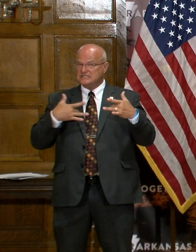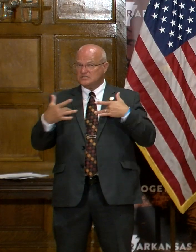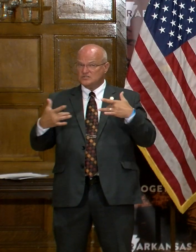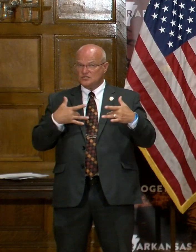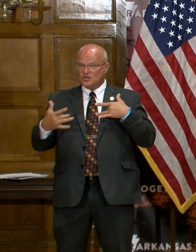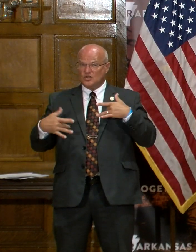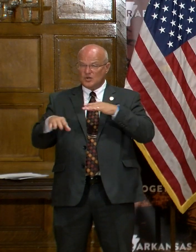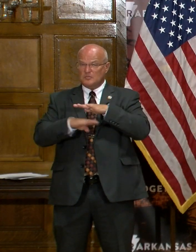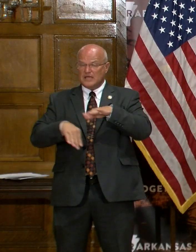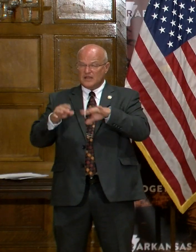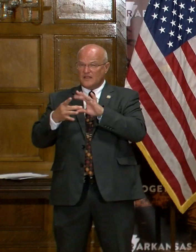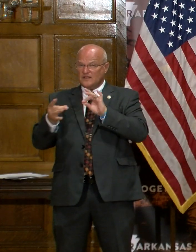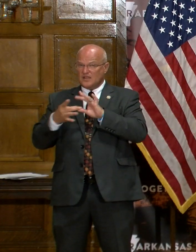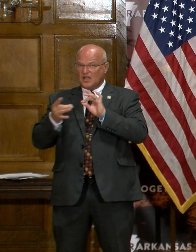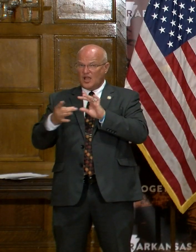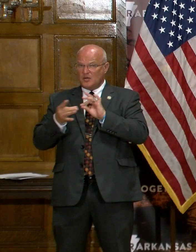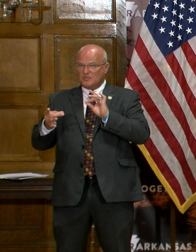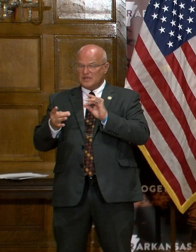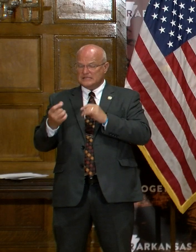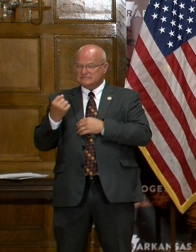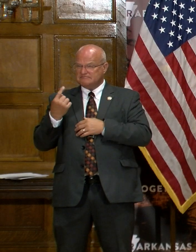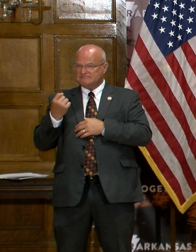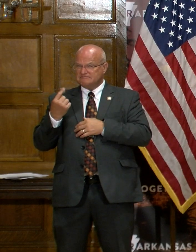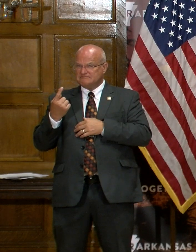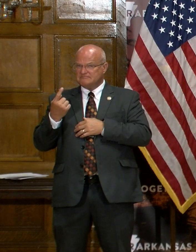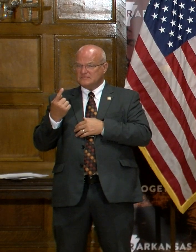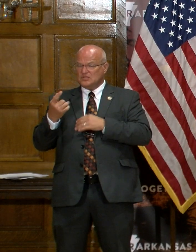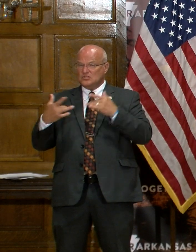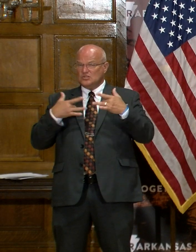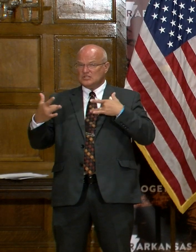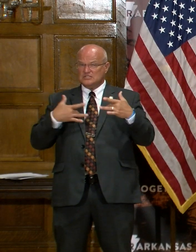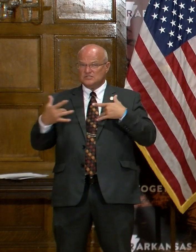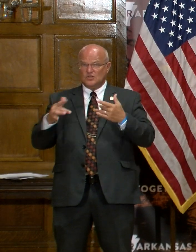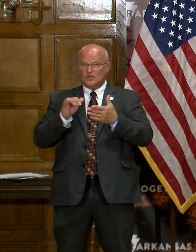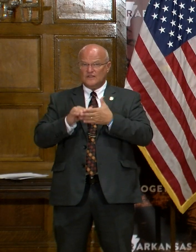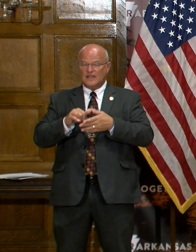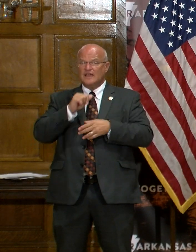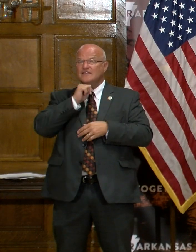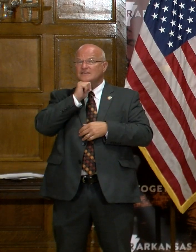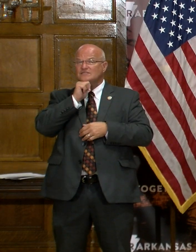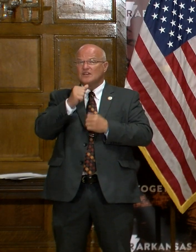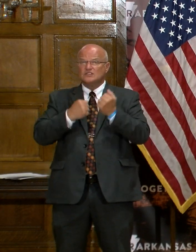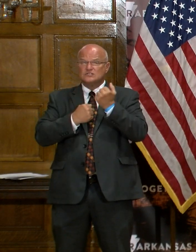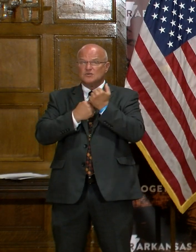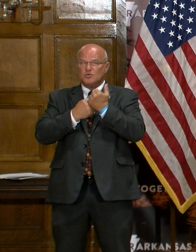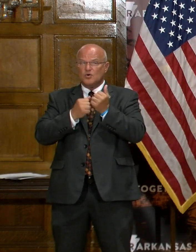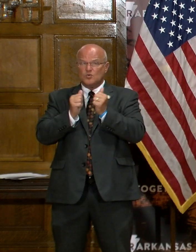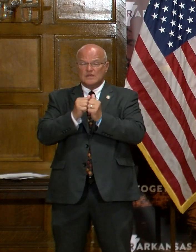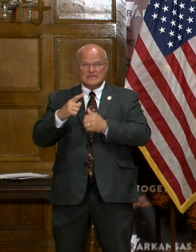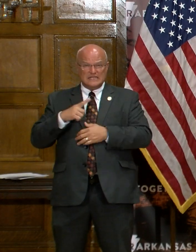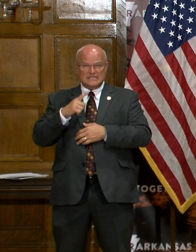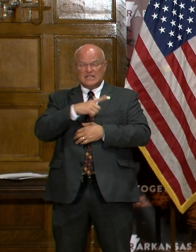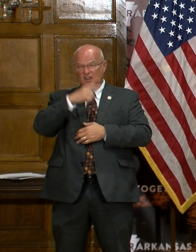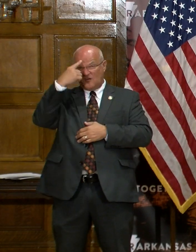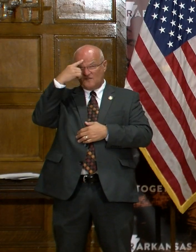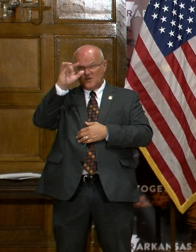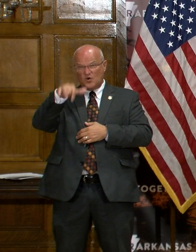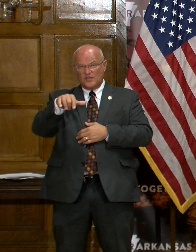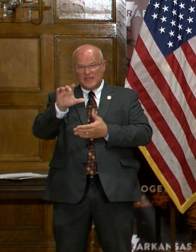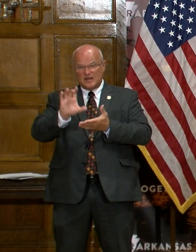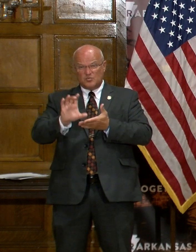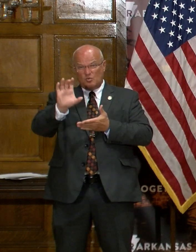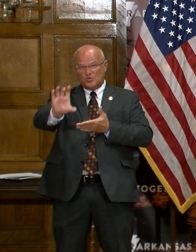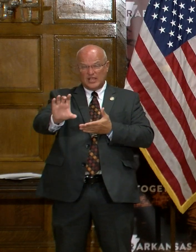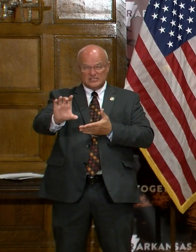concerned, based on your comments, I got this, but just want to see, are you concerned that there's not the support in the legislature for that